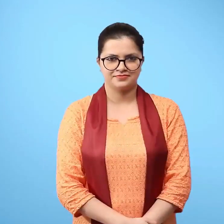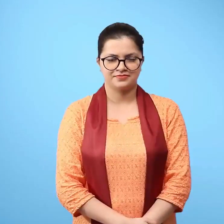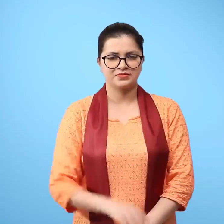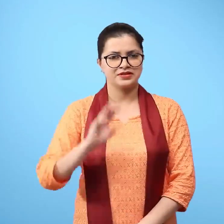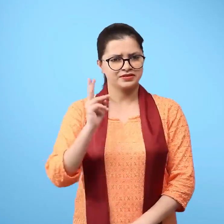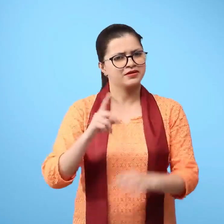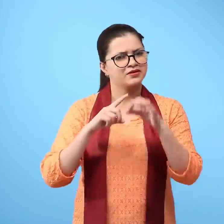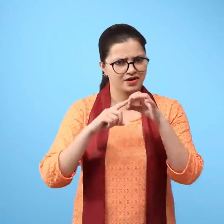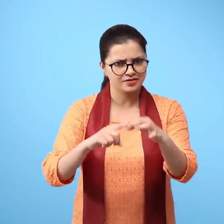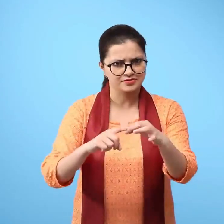Three.